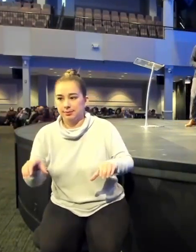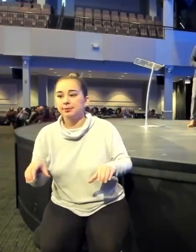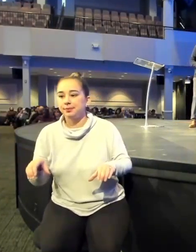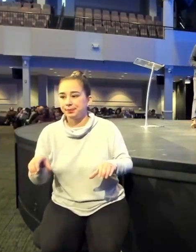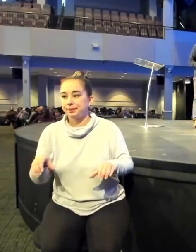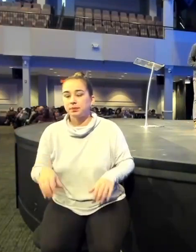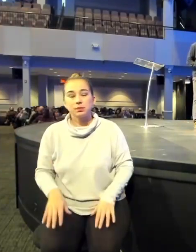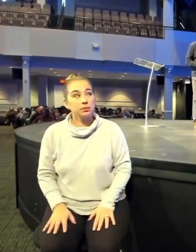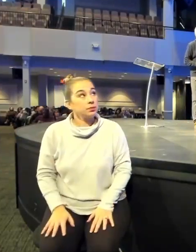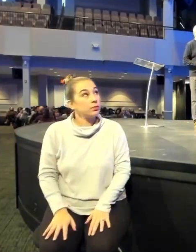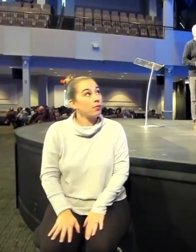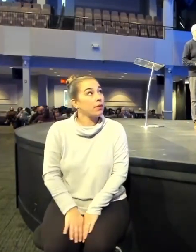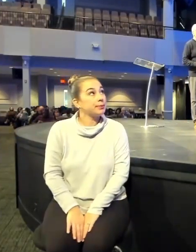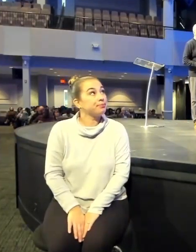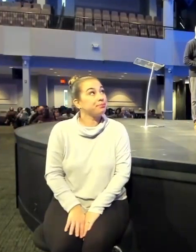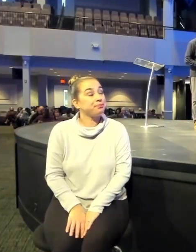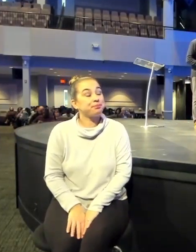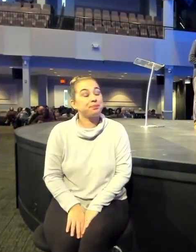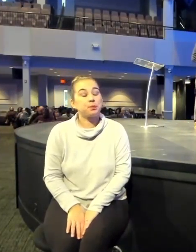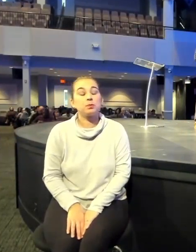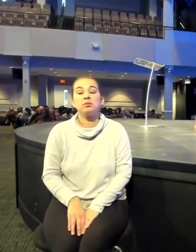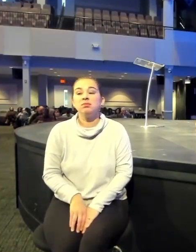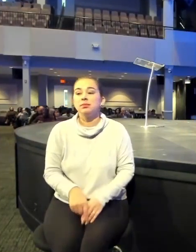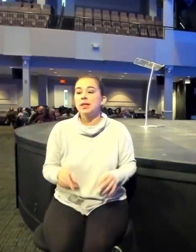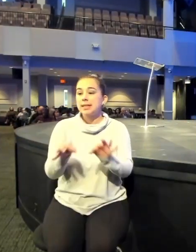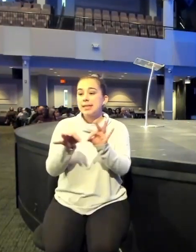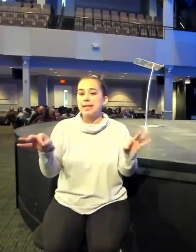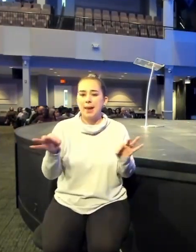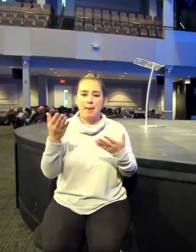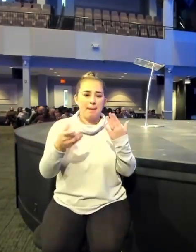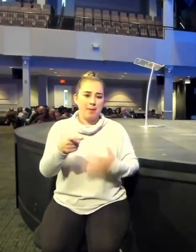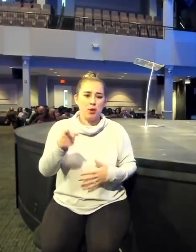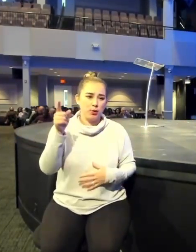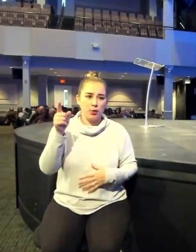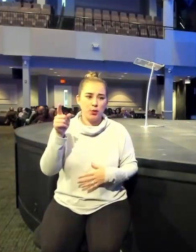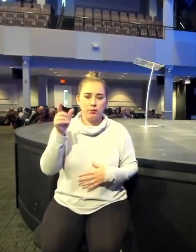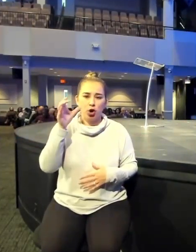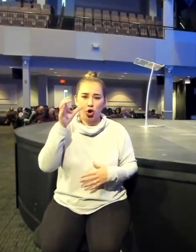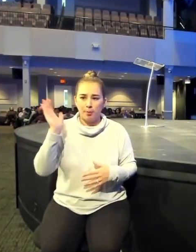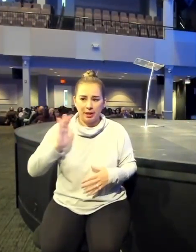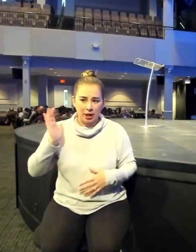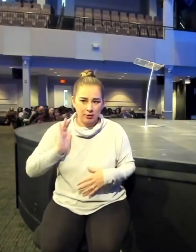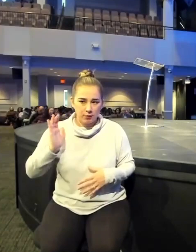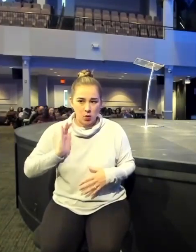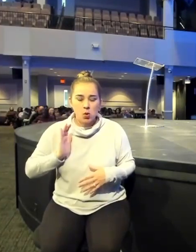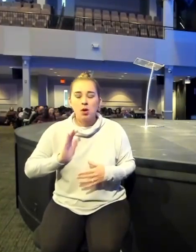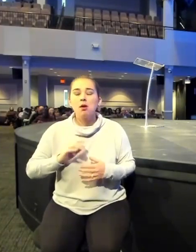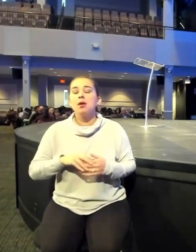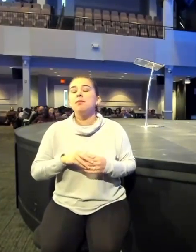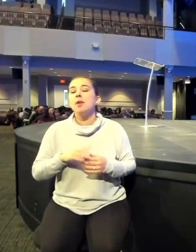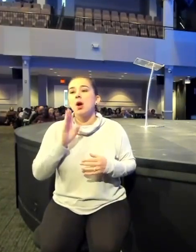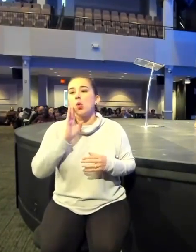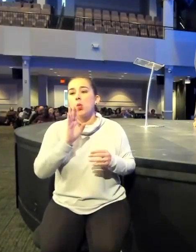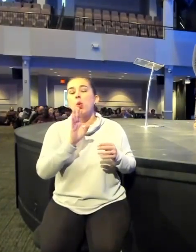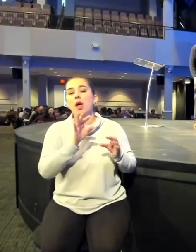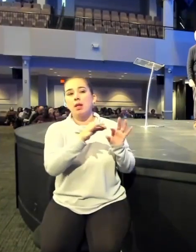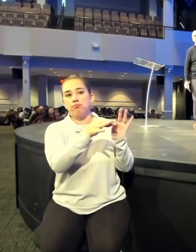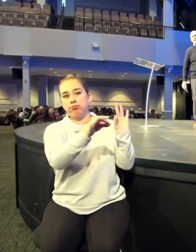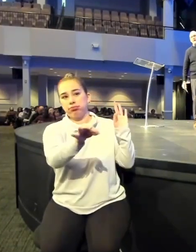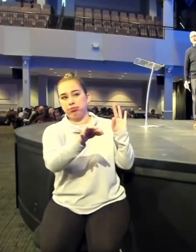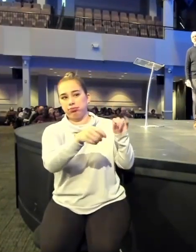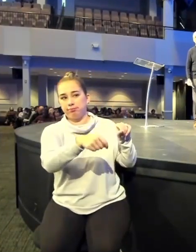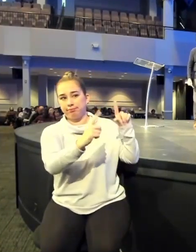There's an old statement that I want to give you today. You perhaps have heard it before, but it may take a moment just to digest it. I'm going to put it on the board here for